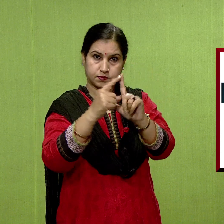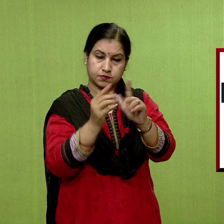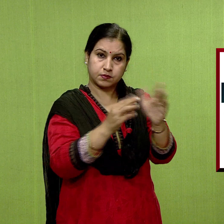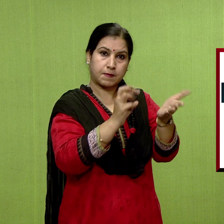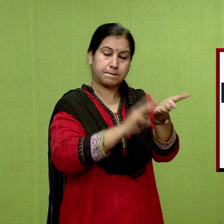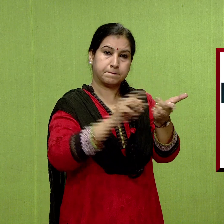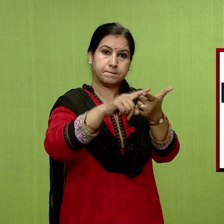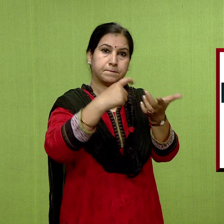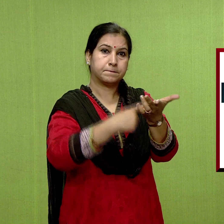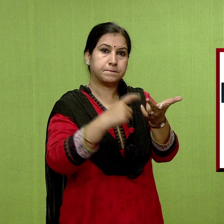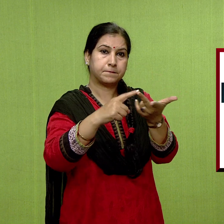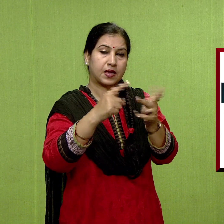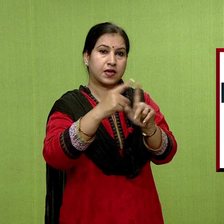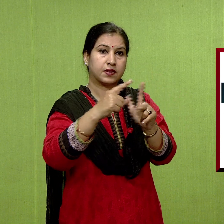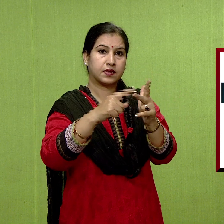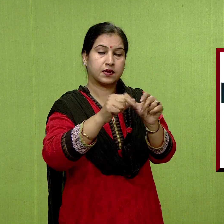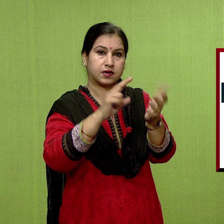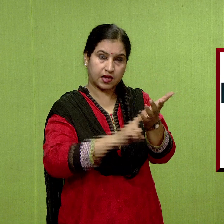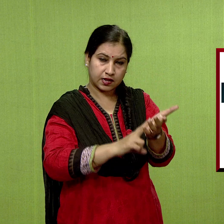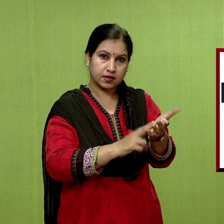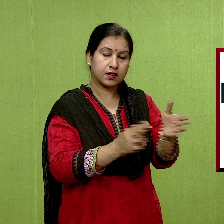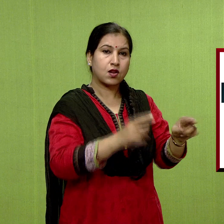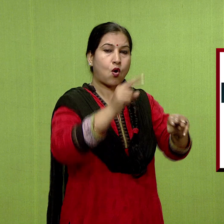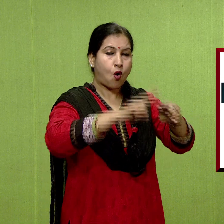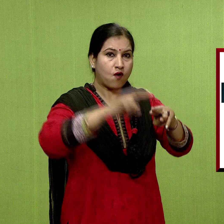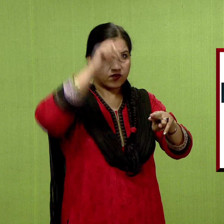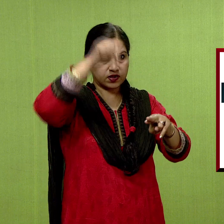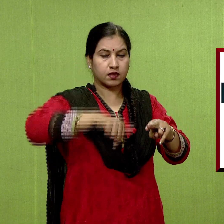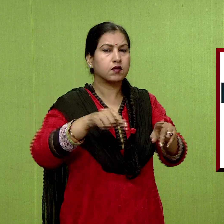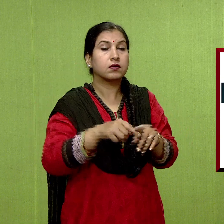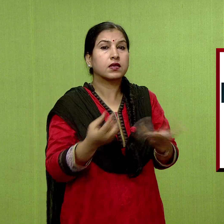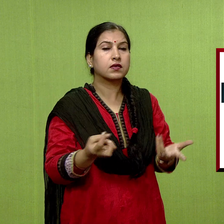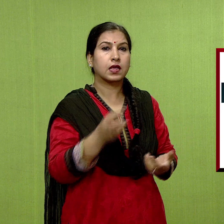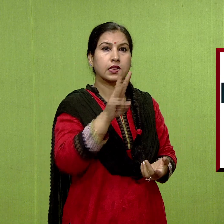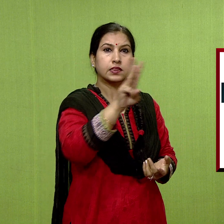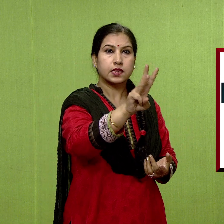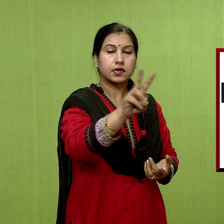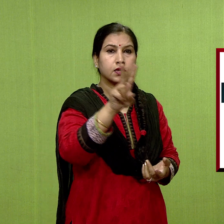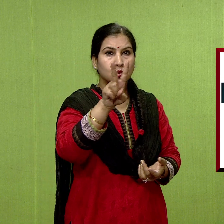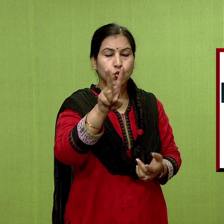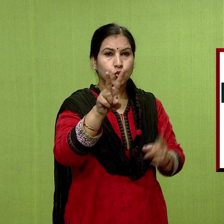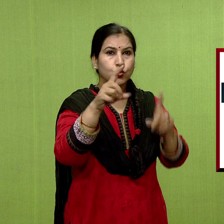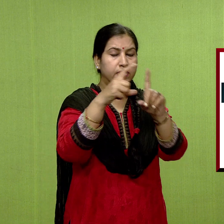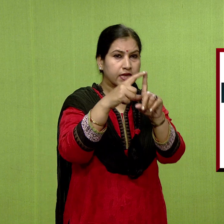This is 82 degree 30 minutes east longitude